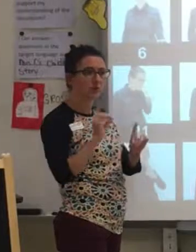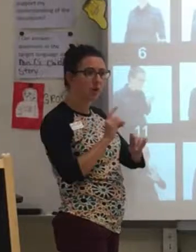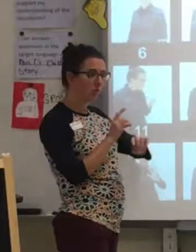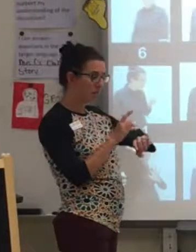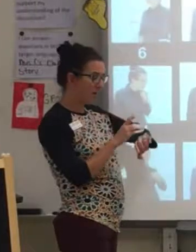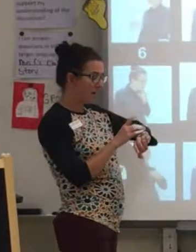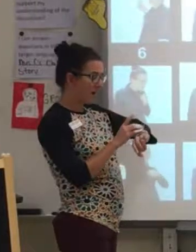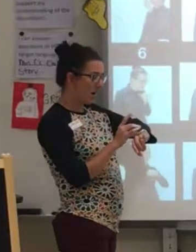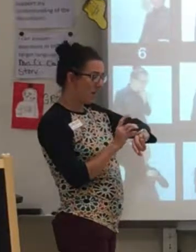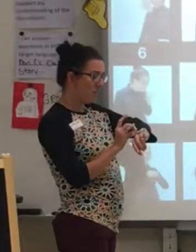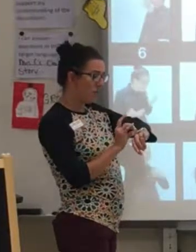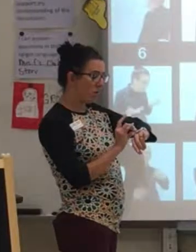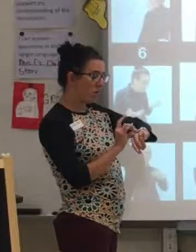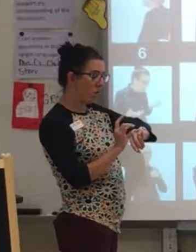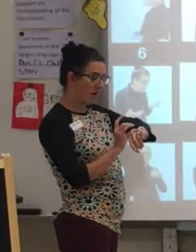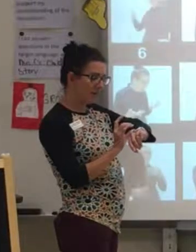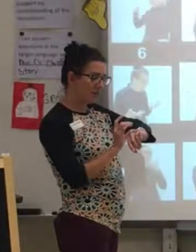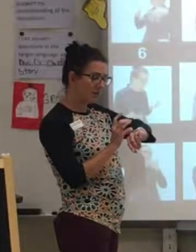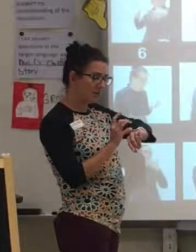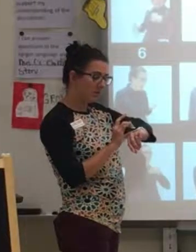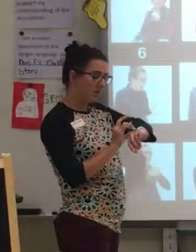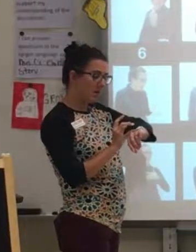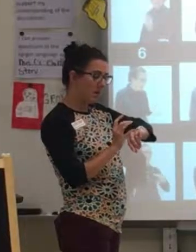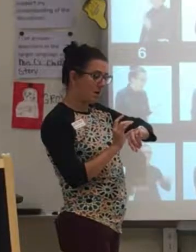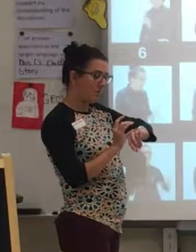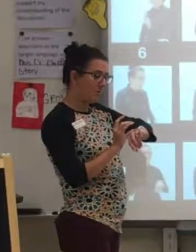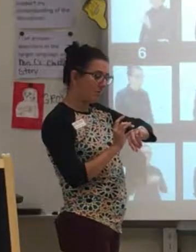go more than once.